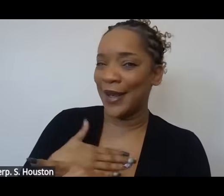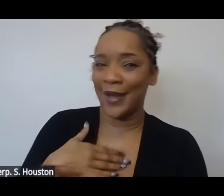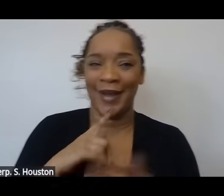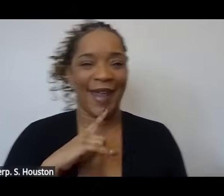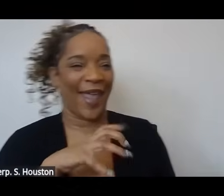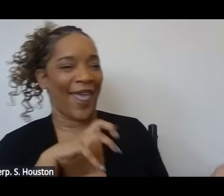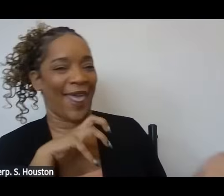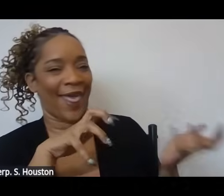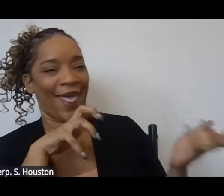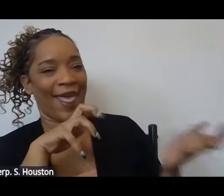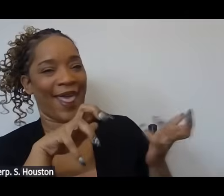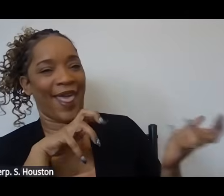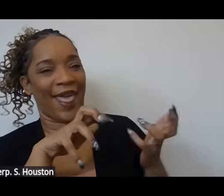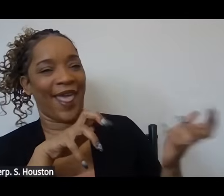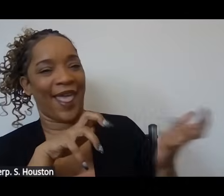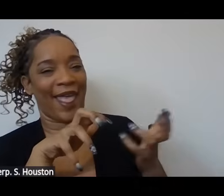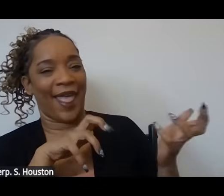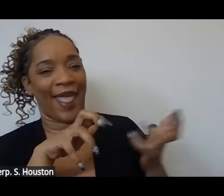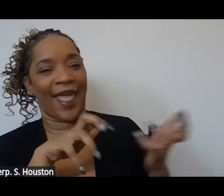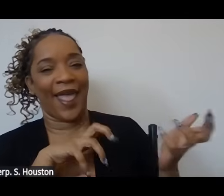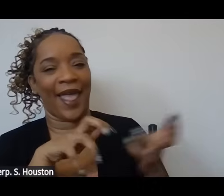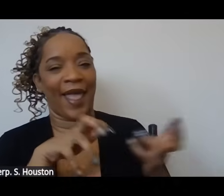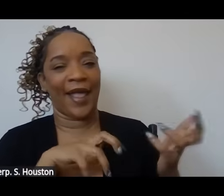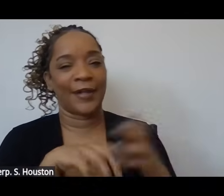That was on page 7 here.